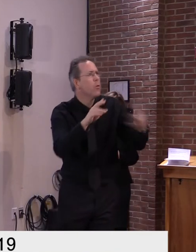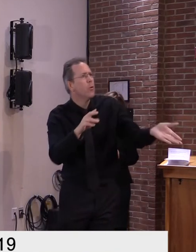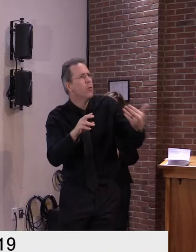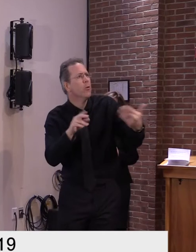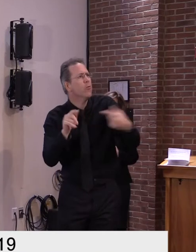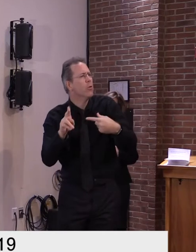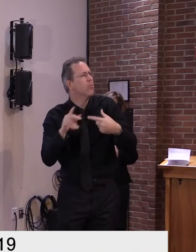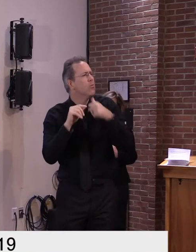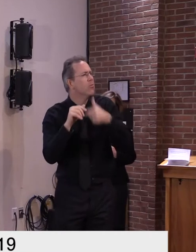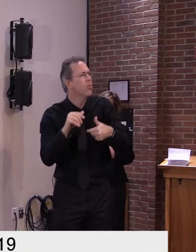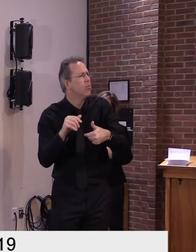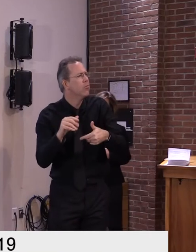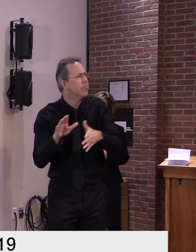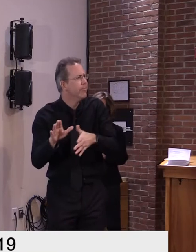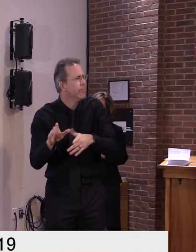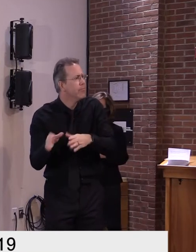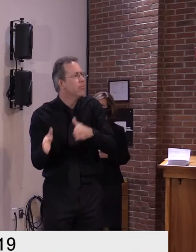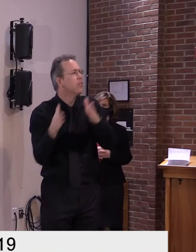Does that answer your question?